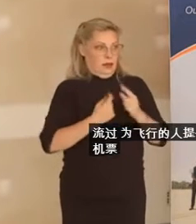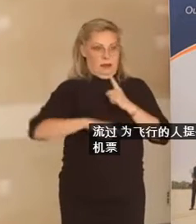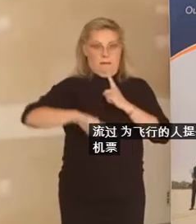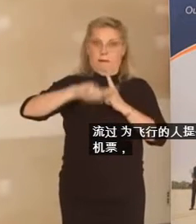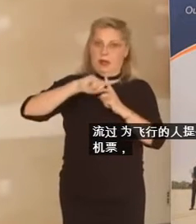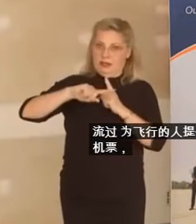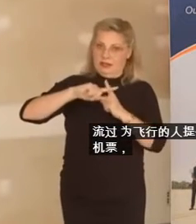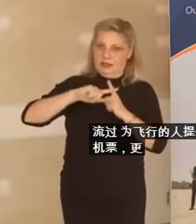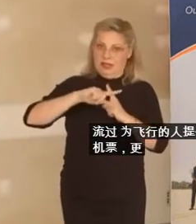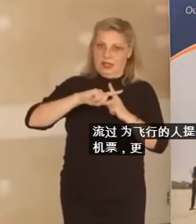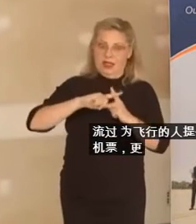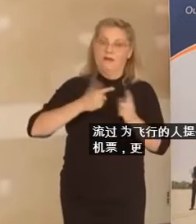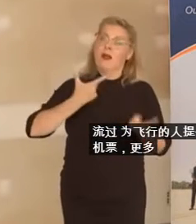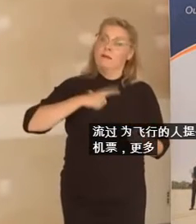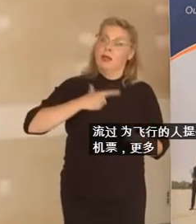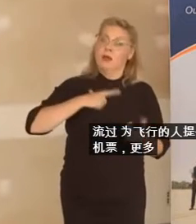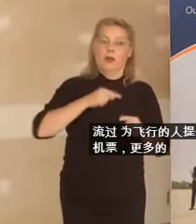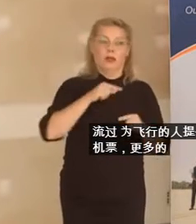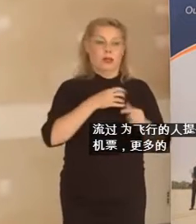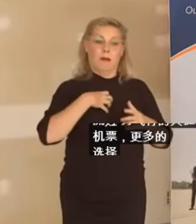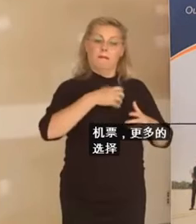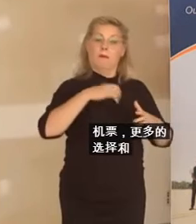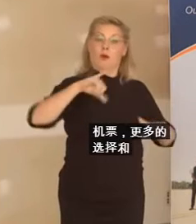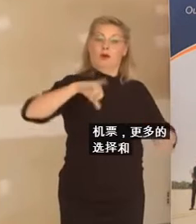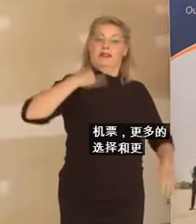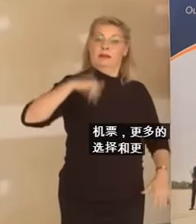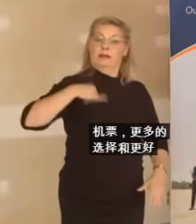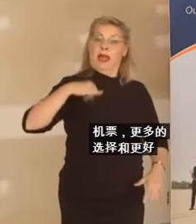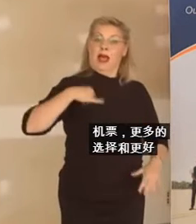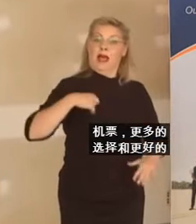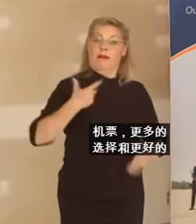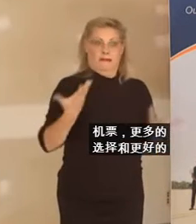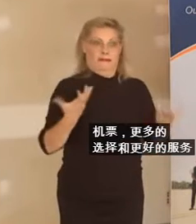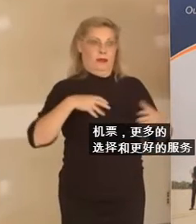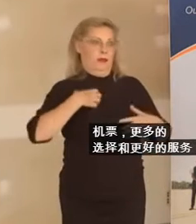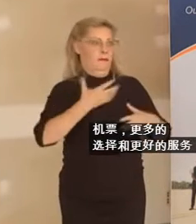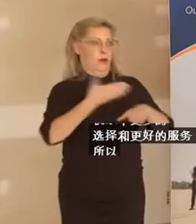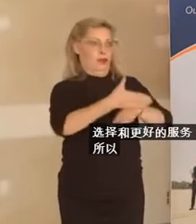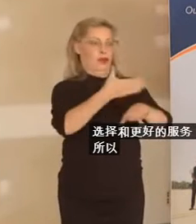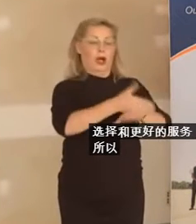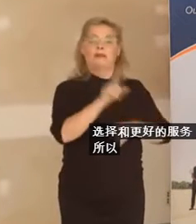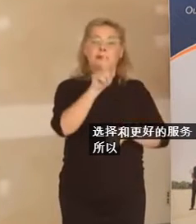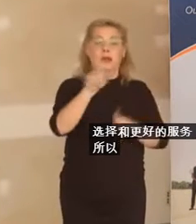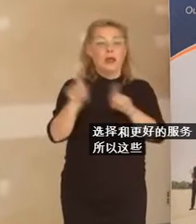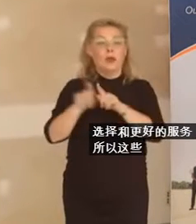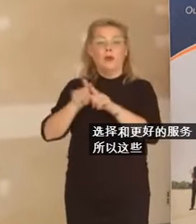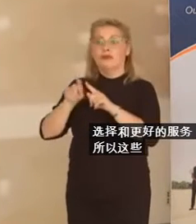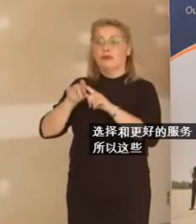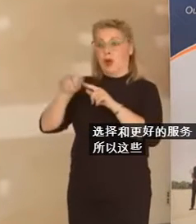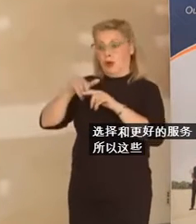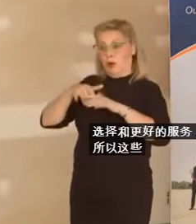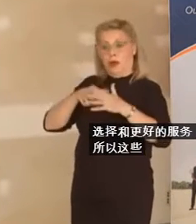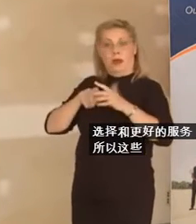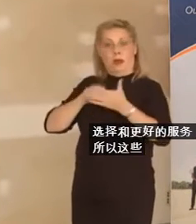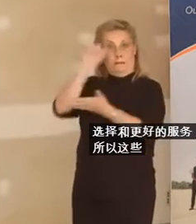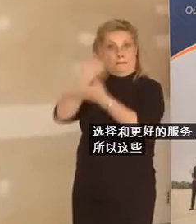cheaper airfares for people who fly and more choices and indeed better services. And so these are the